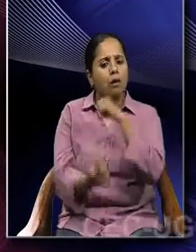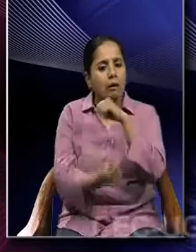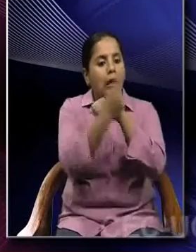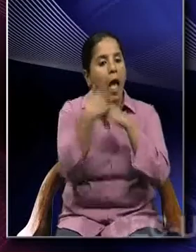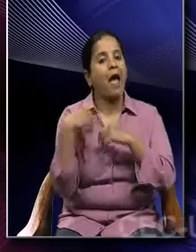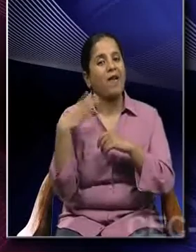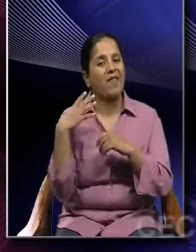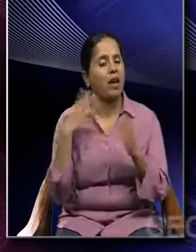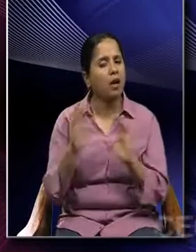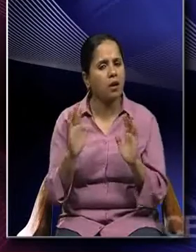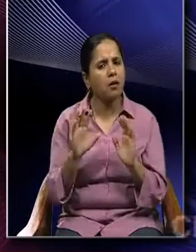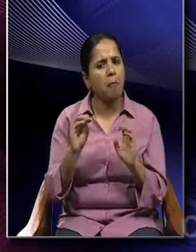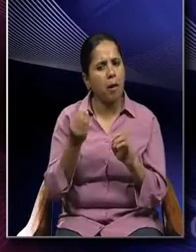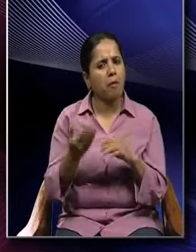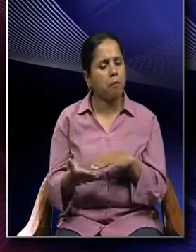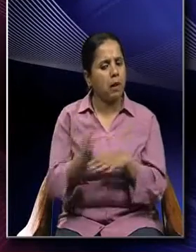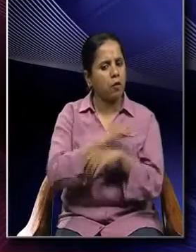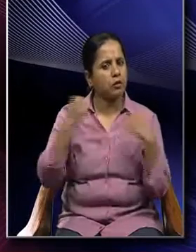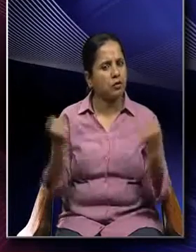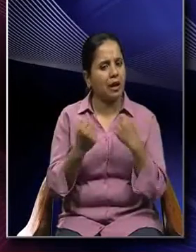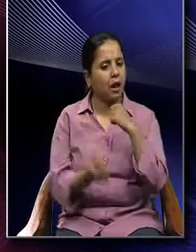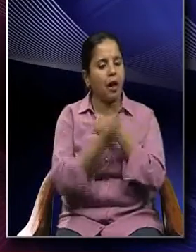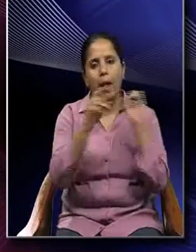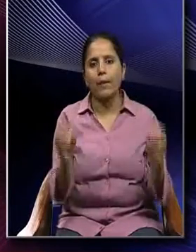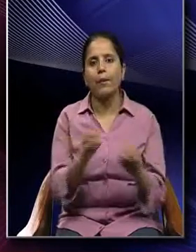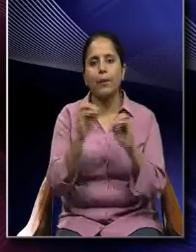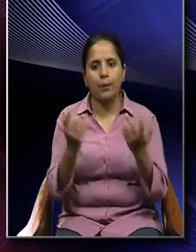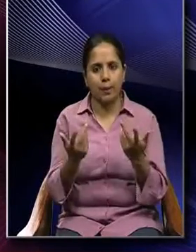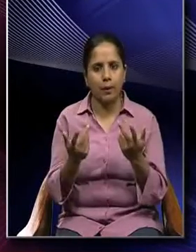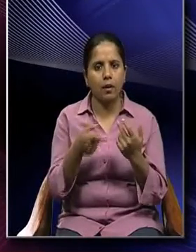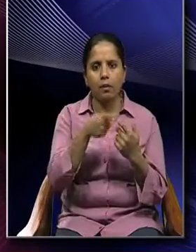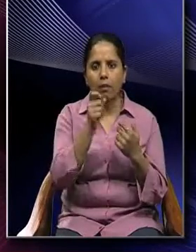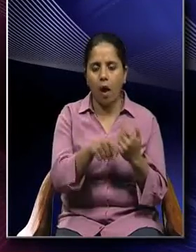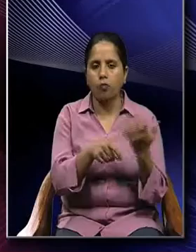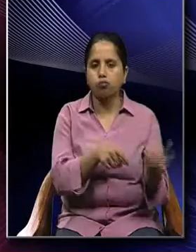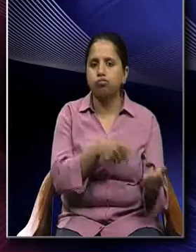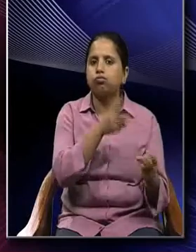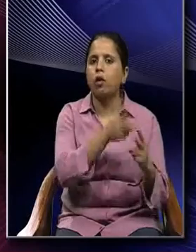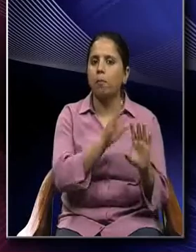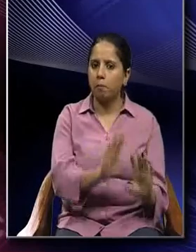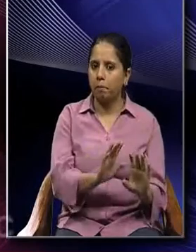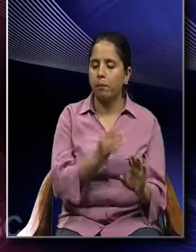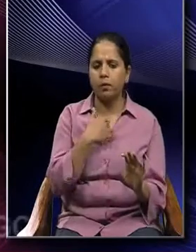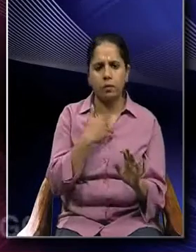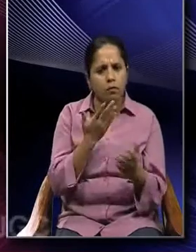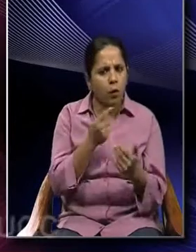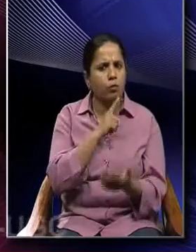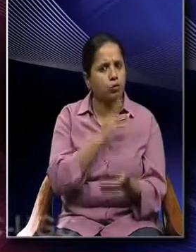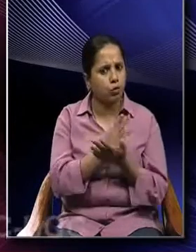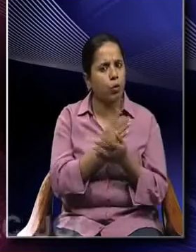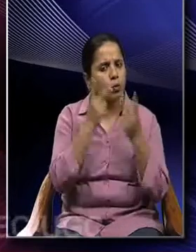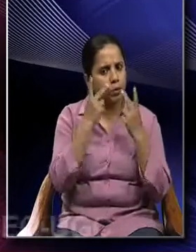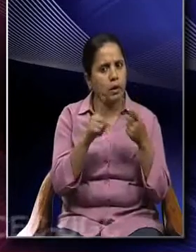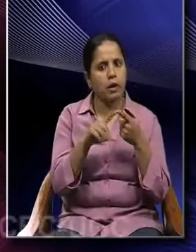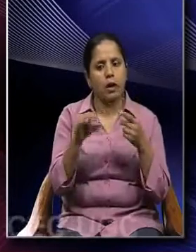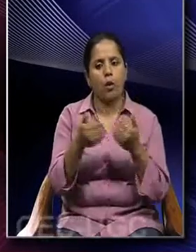Why can't we make an effort where these conflicts can be nipped in the bud? Why can't we ensure a